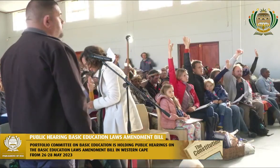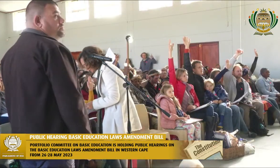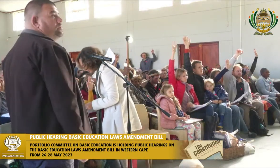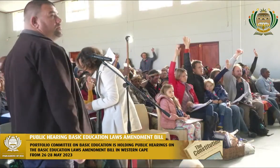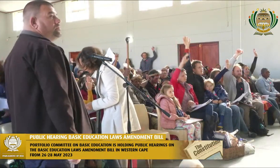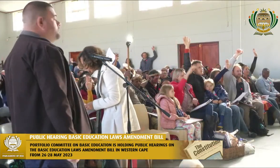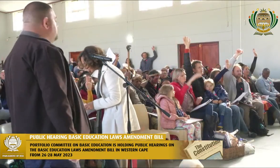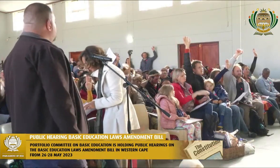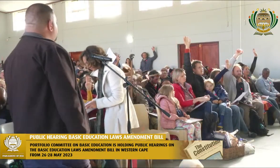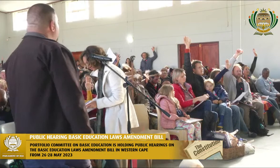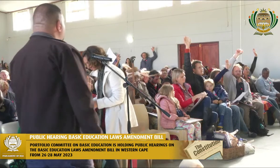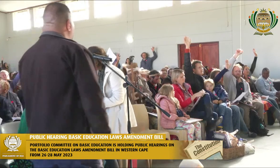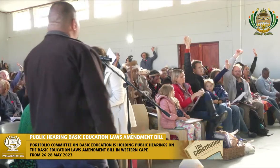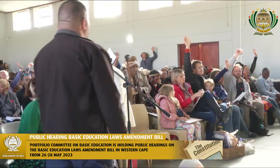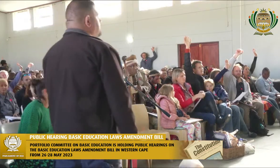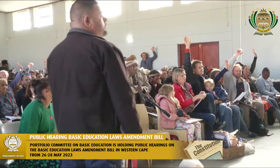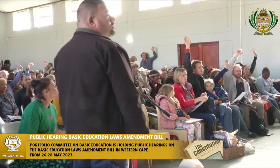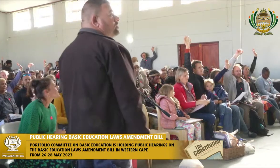three,